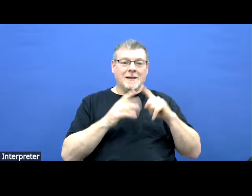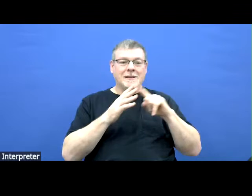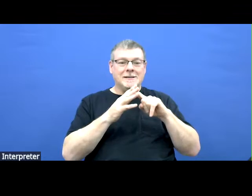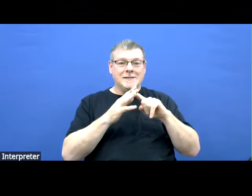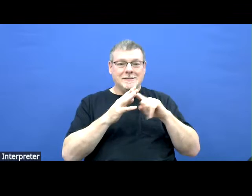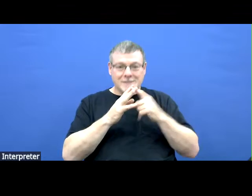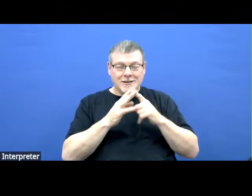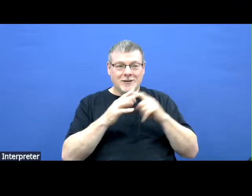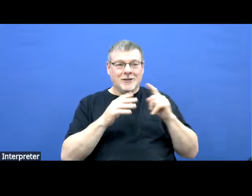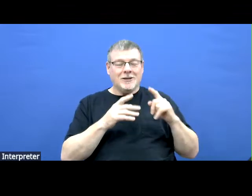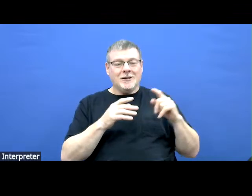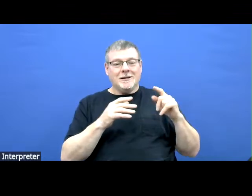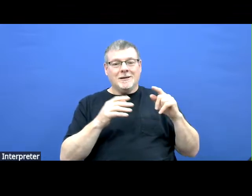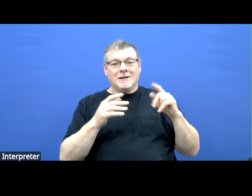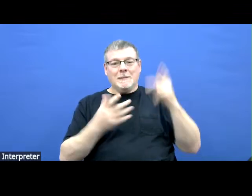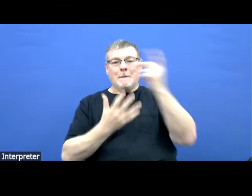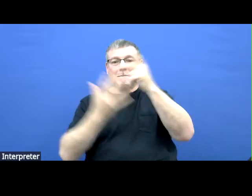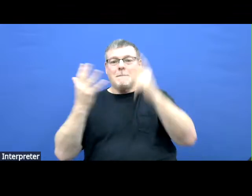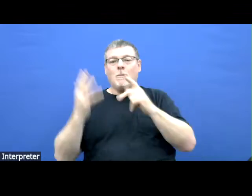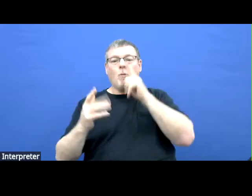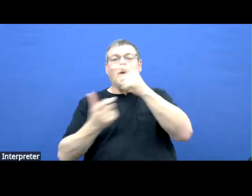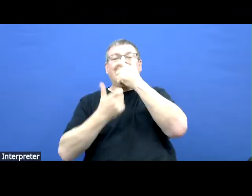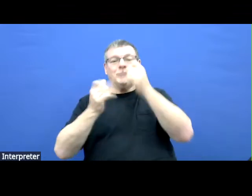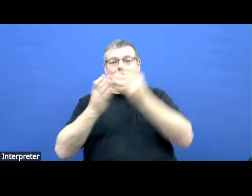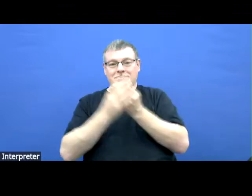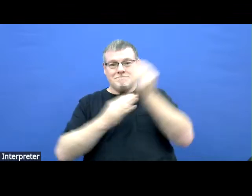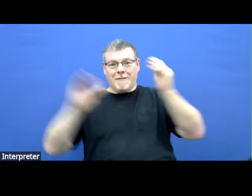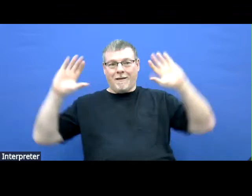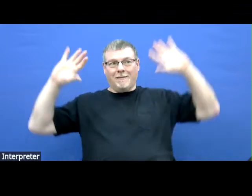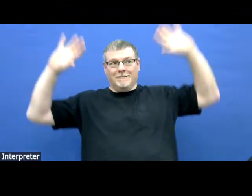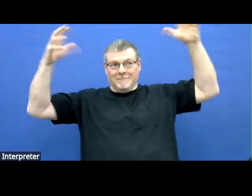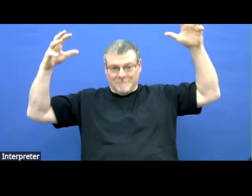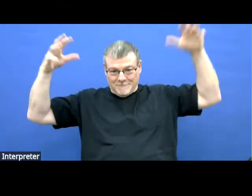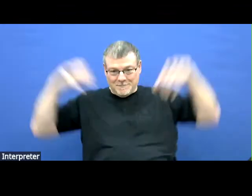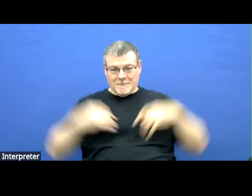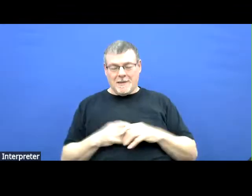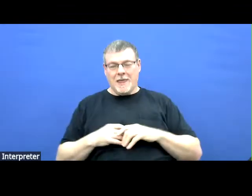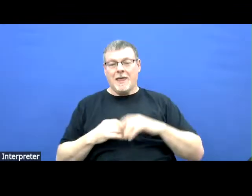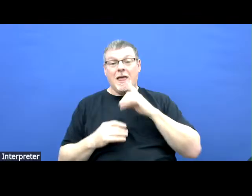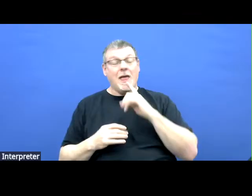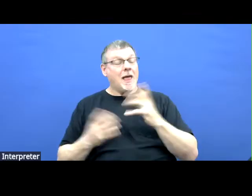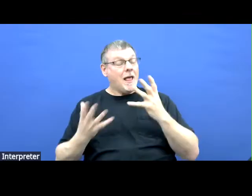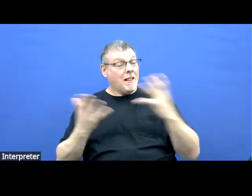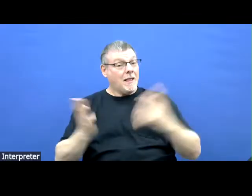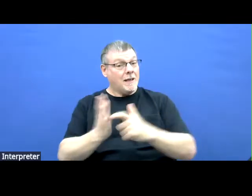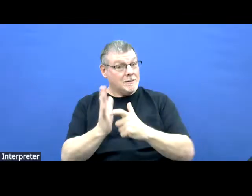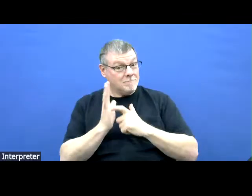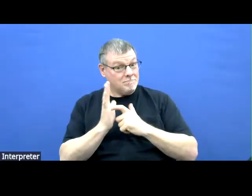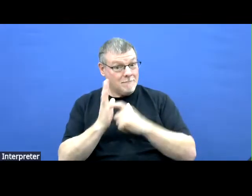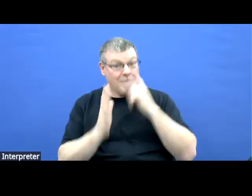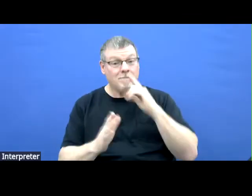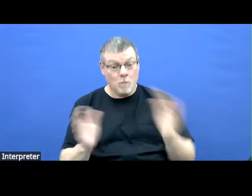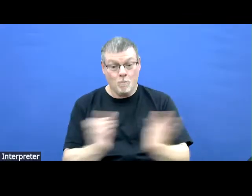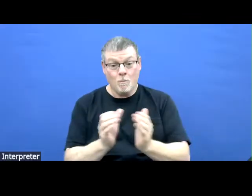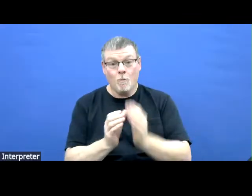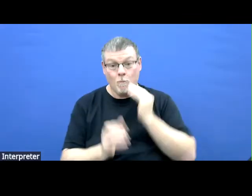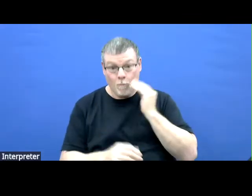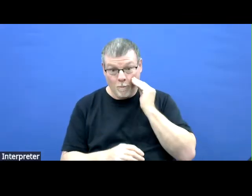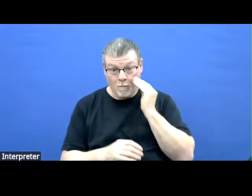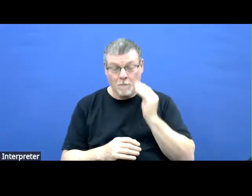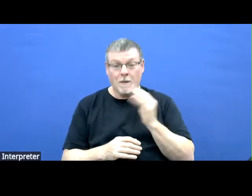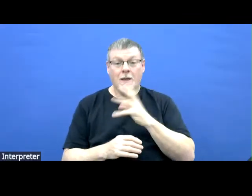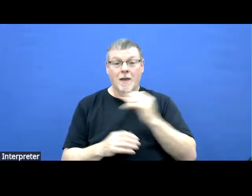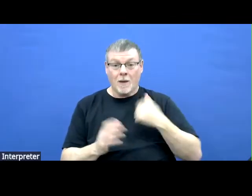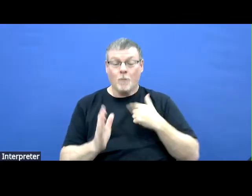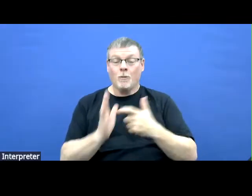declining population who's interested in buying that home. There's still a lot of demand for the smaller homes. And one of the things we also require